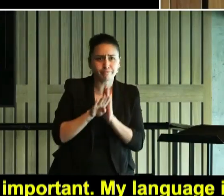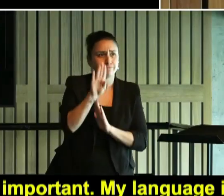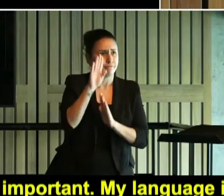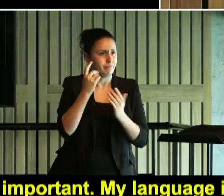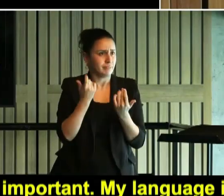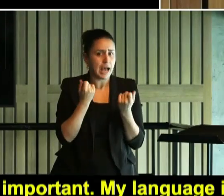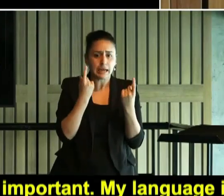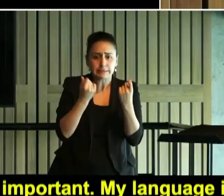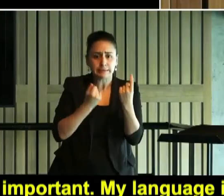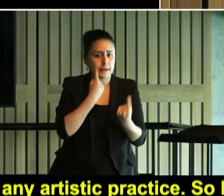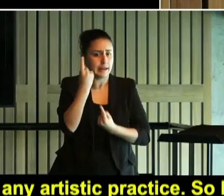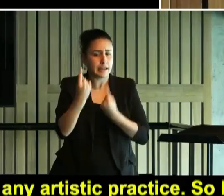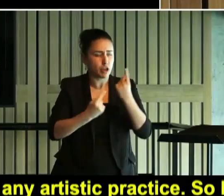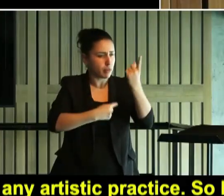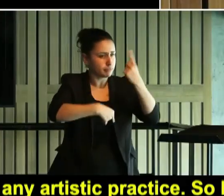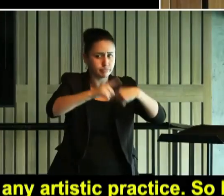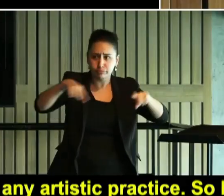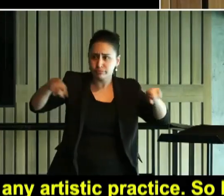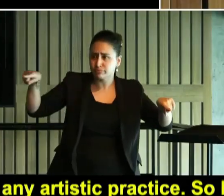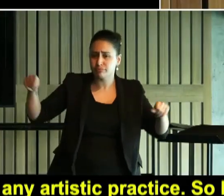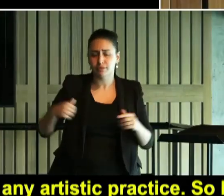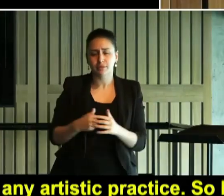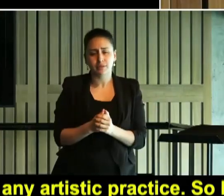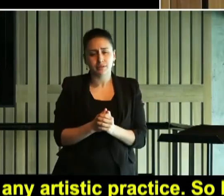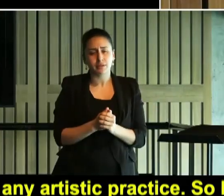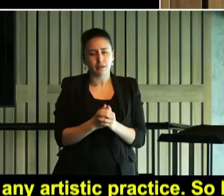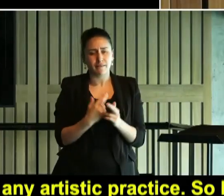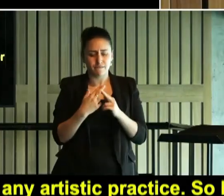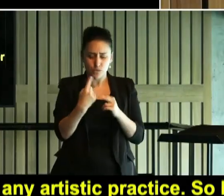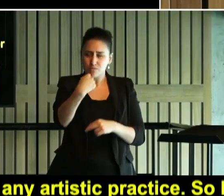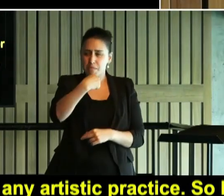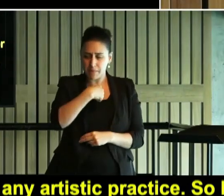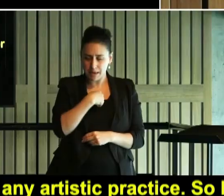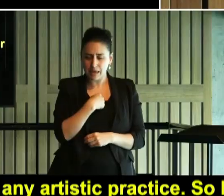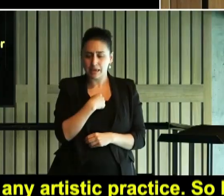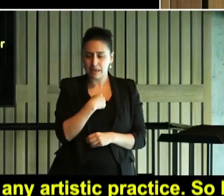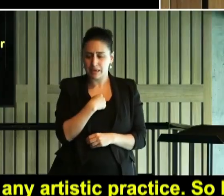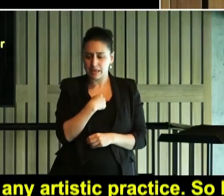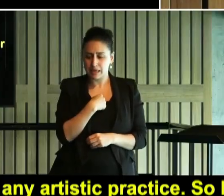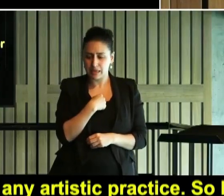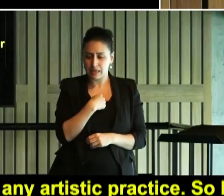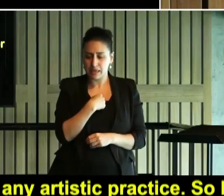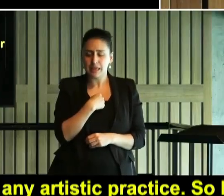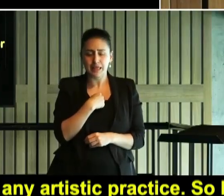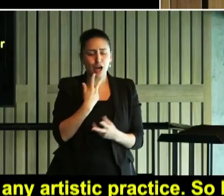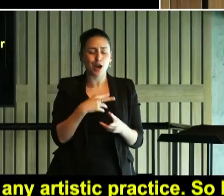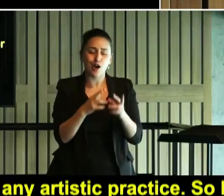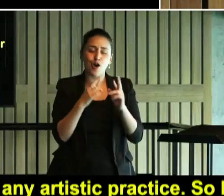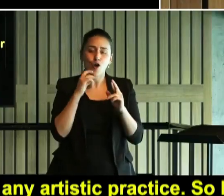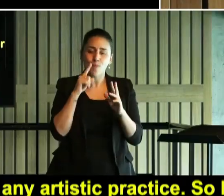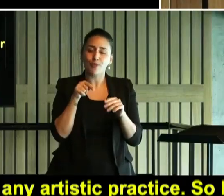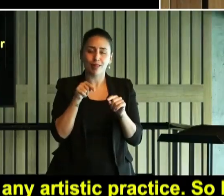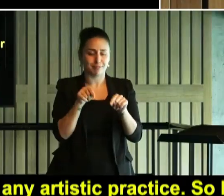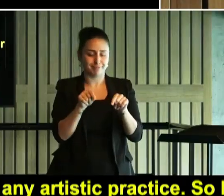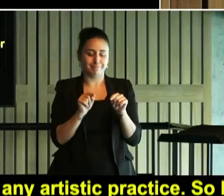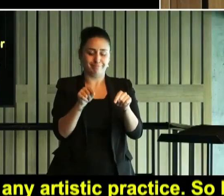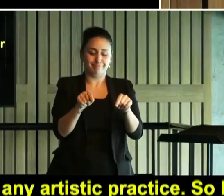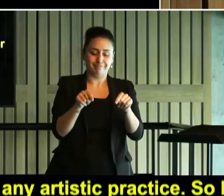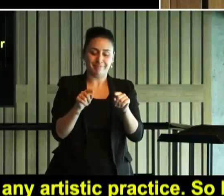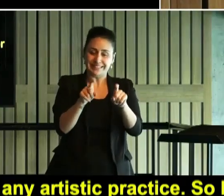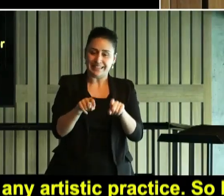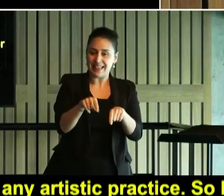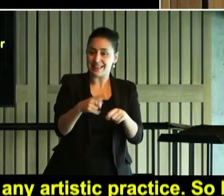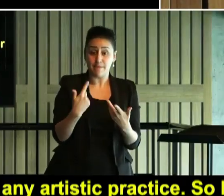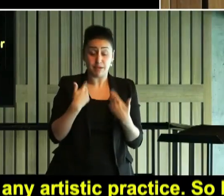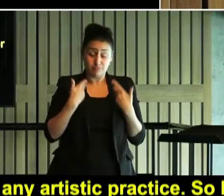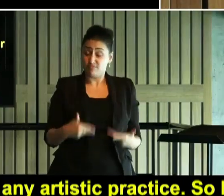humans of all kinds. And for me, I think that it actually is where I hope to kind of be, is that by